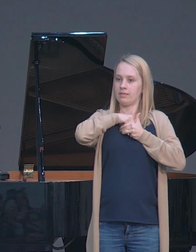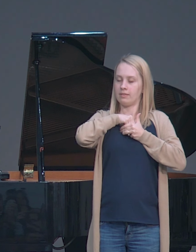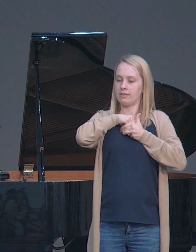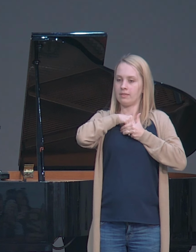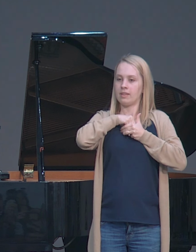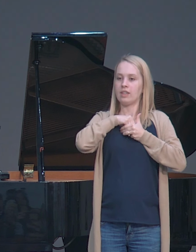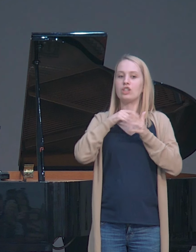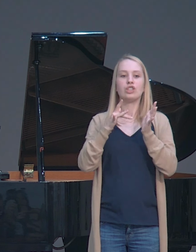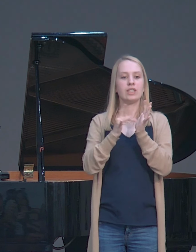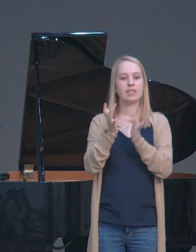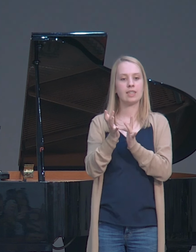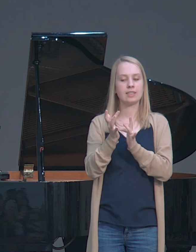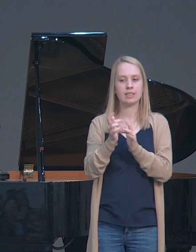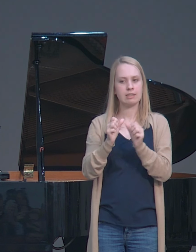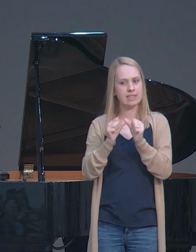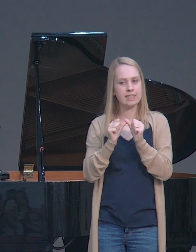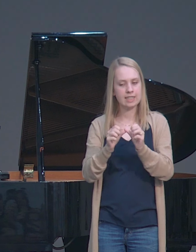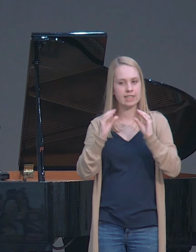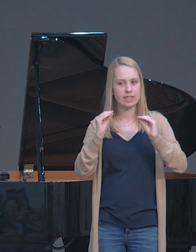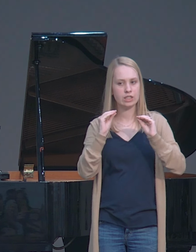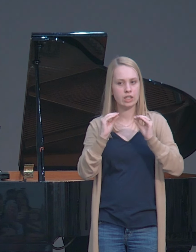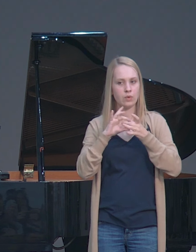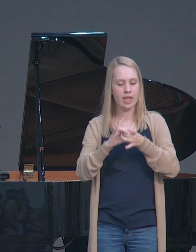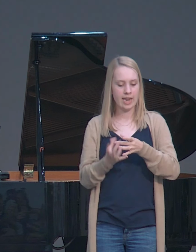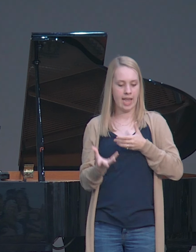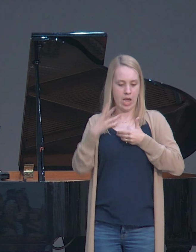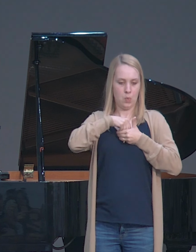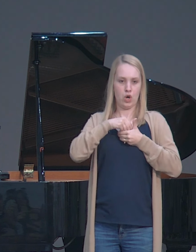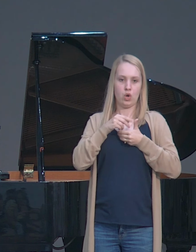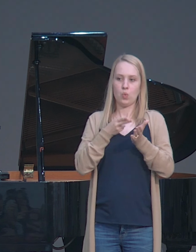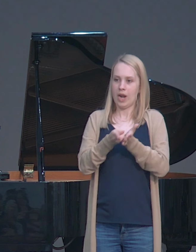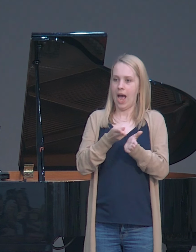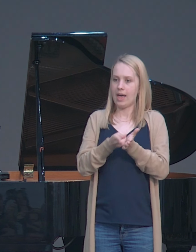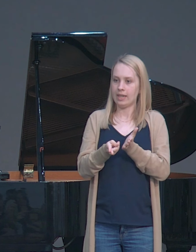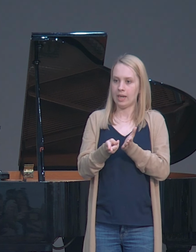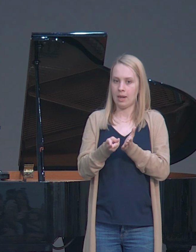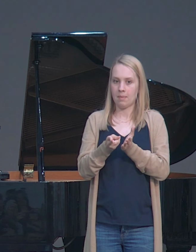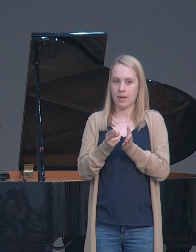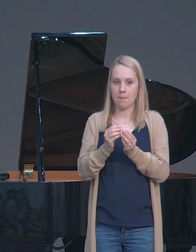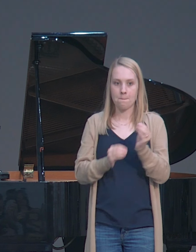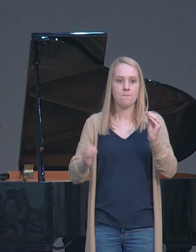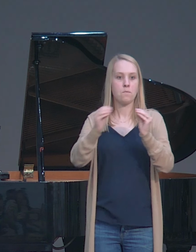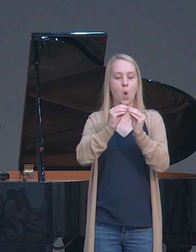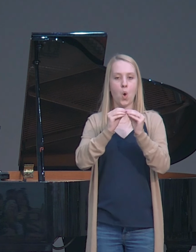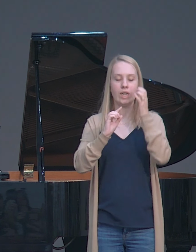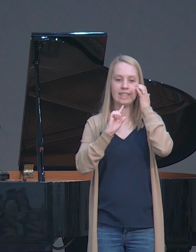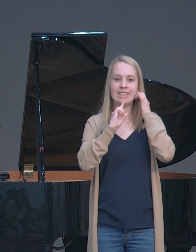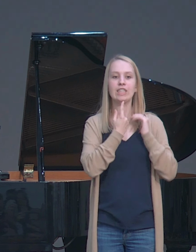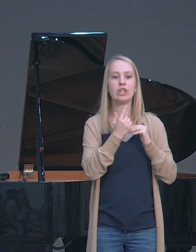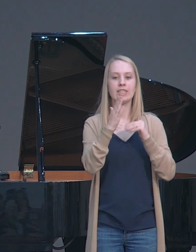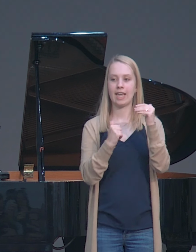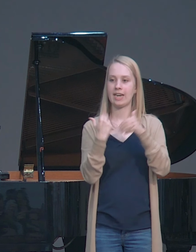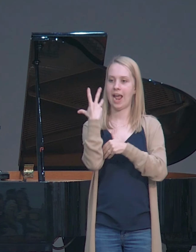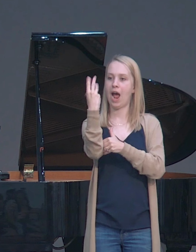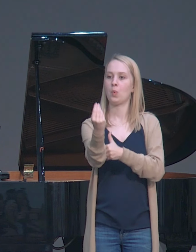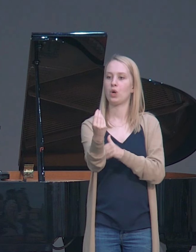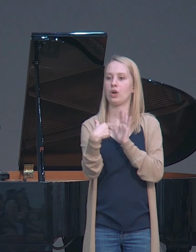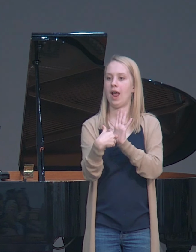Jesus has been consistently teaching about inner realities being more severe than outer